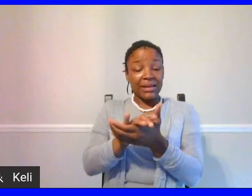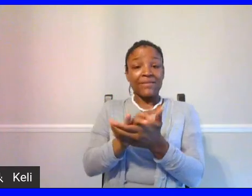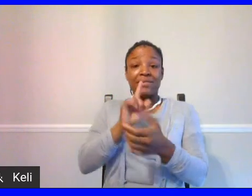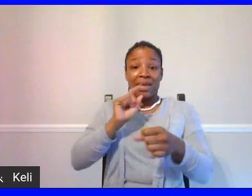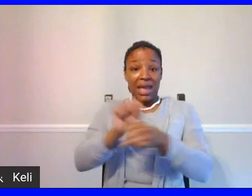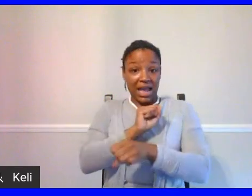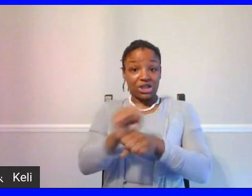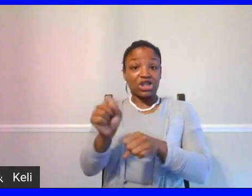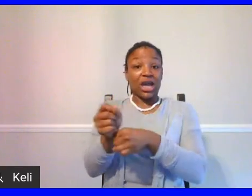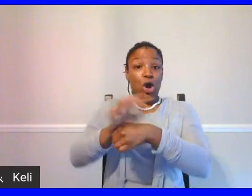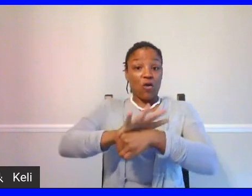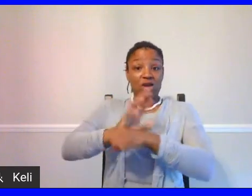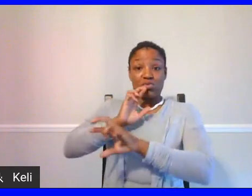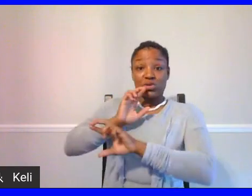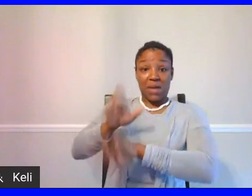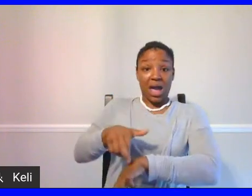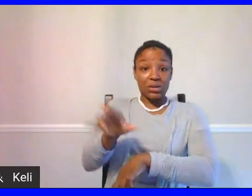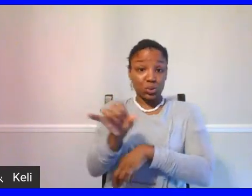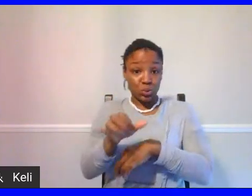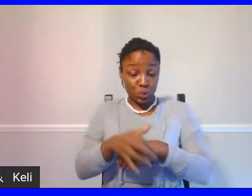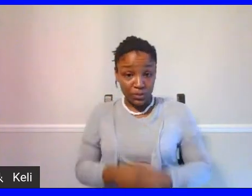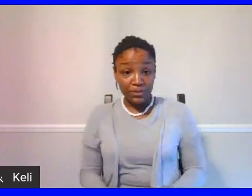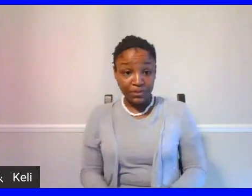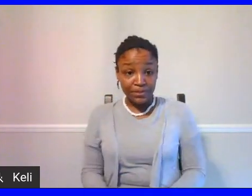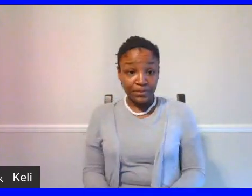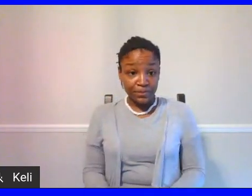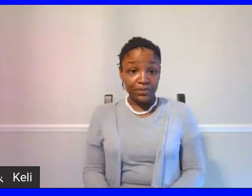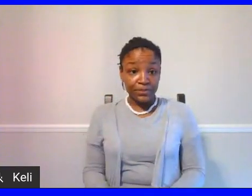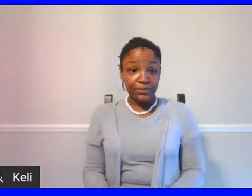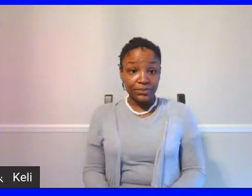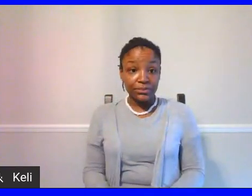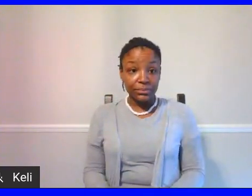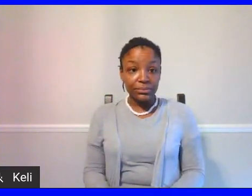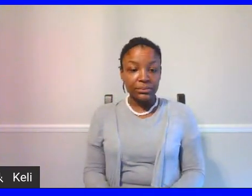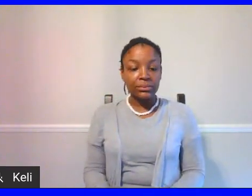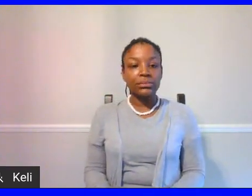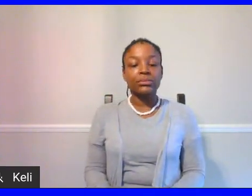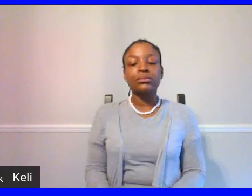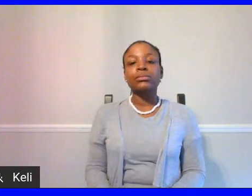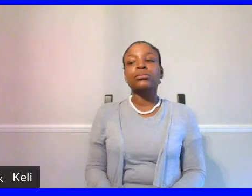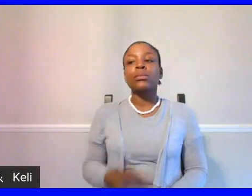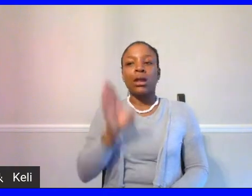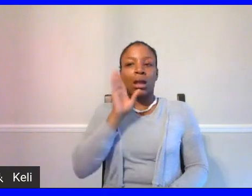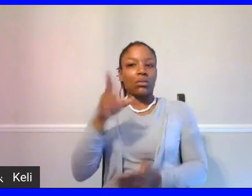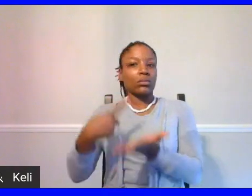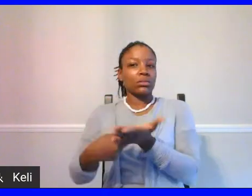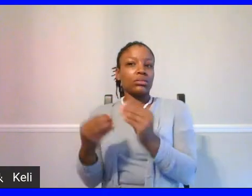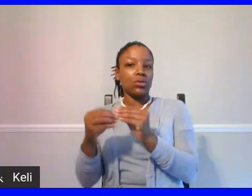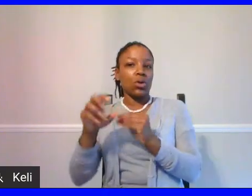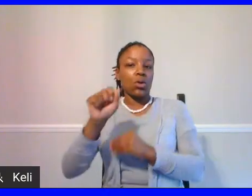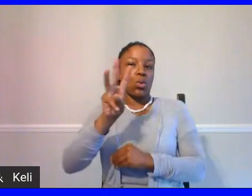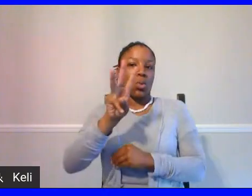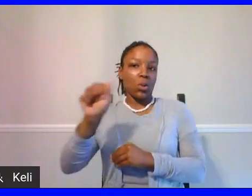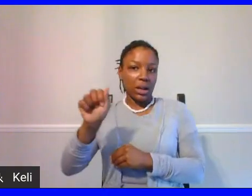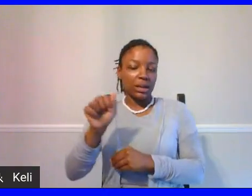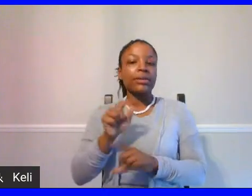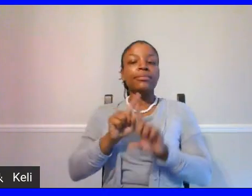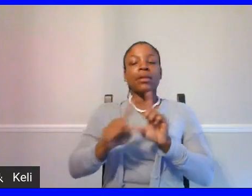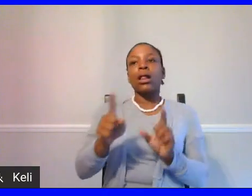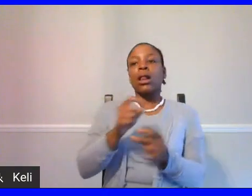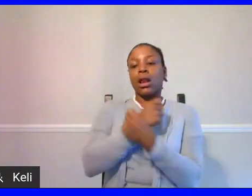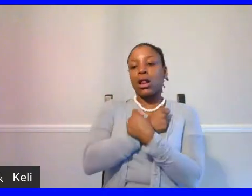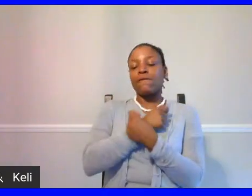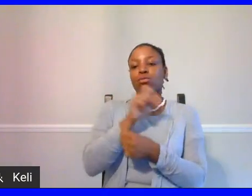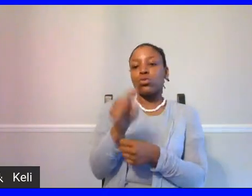response as far as I'm concerned. So I want to get into the Wide Awakes, but I love this question of like